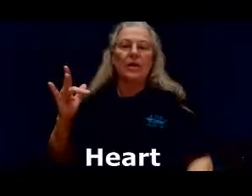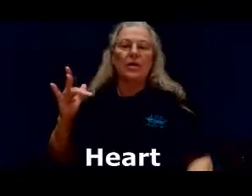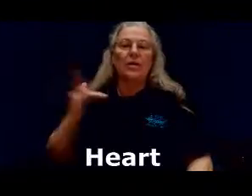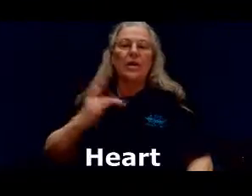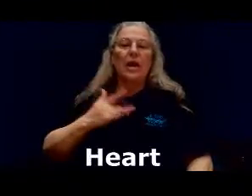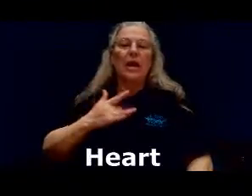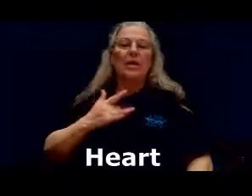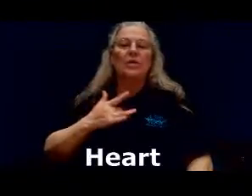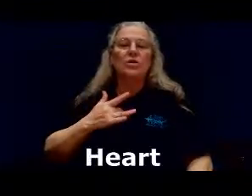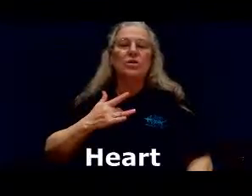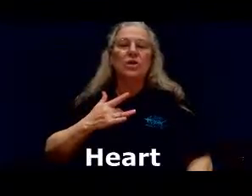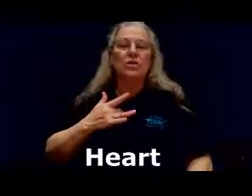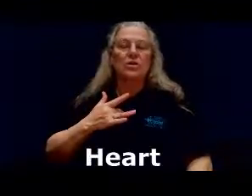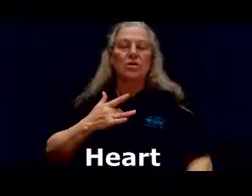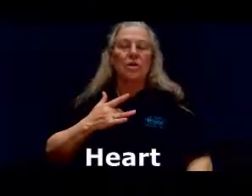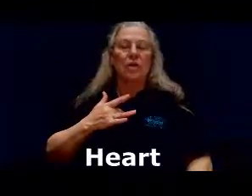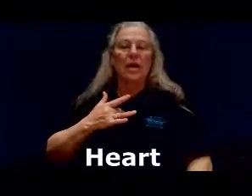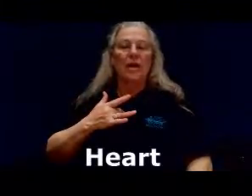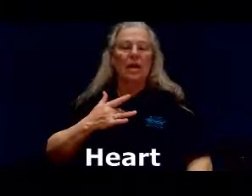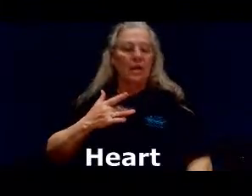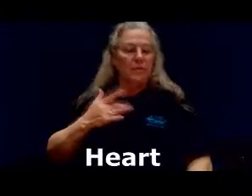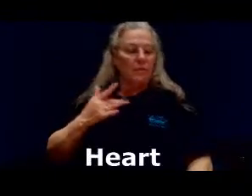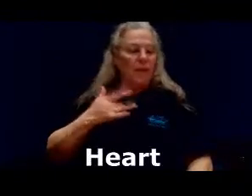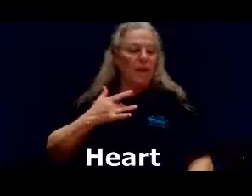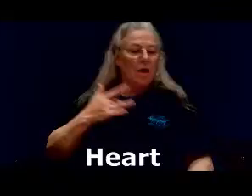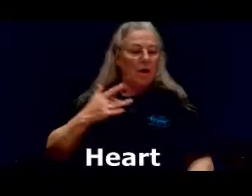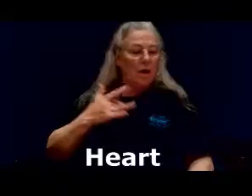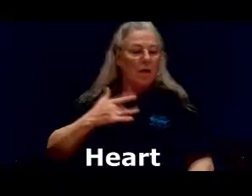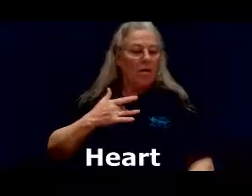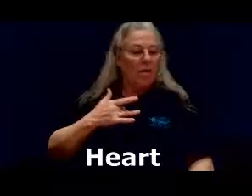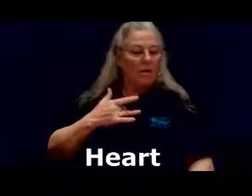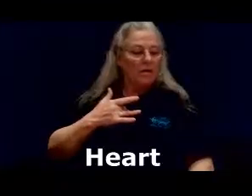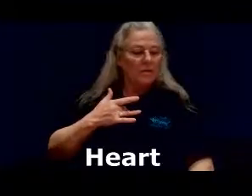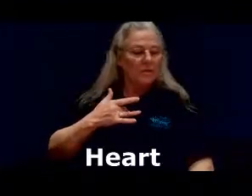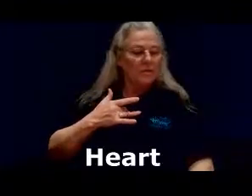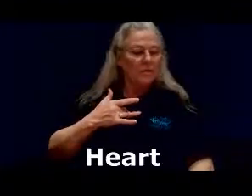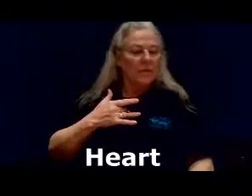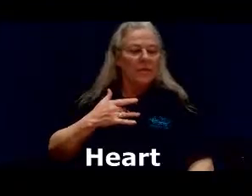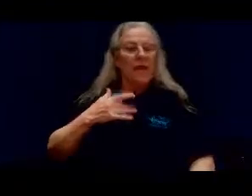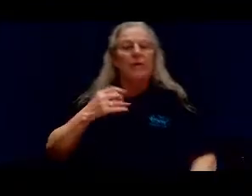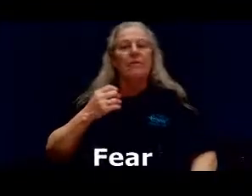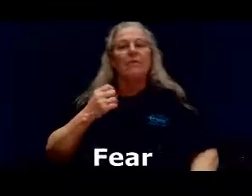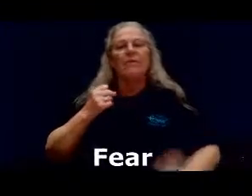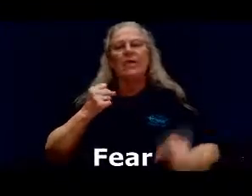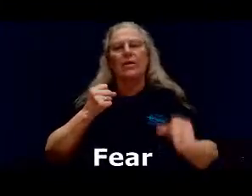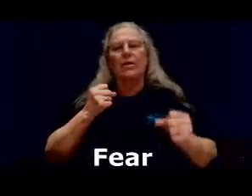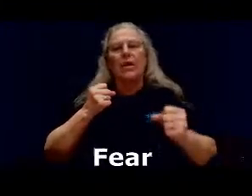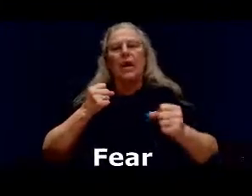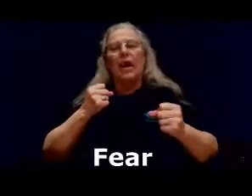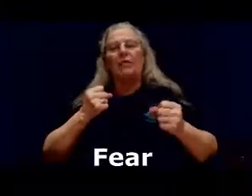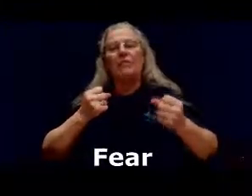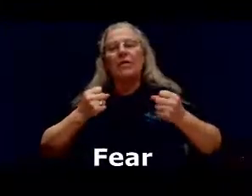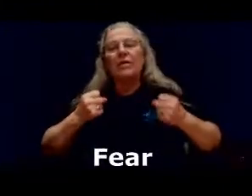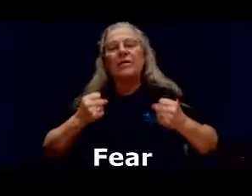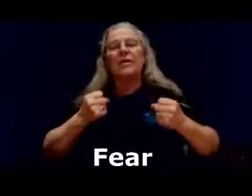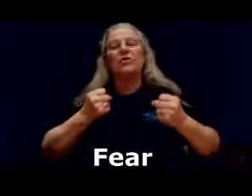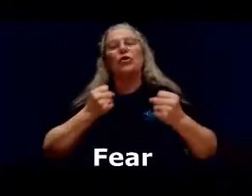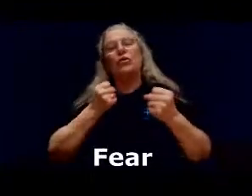finger, and it just touches the heart area. Heart. Fear, and fear is